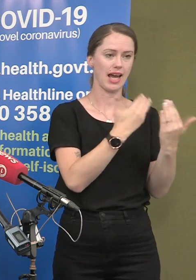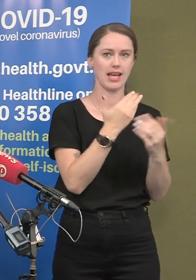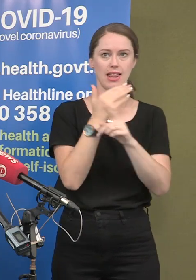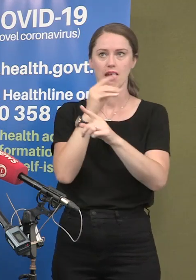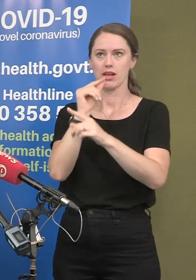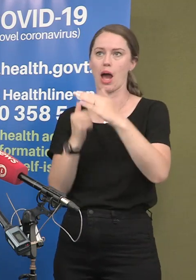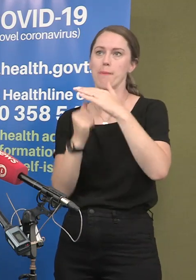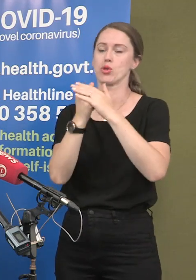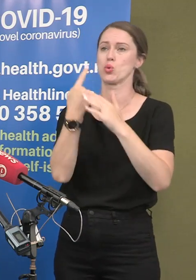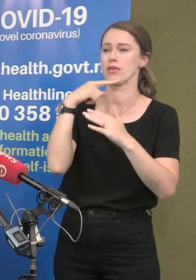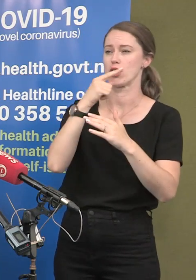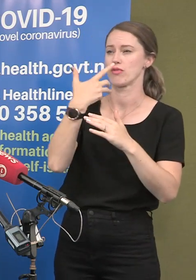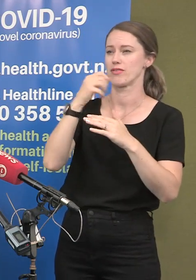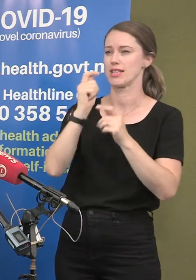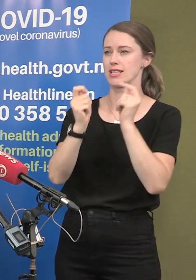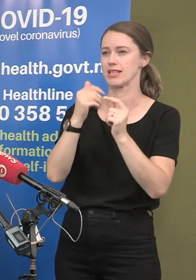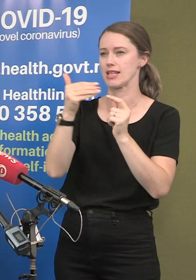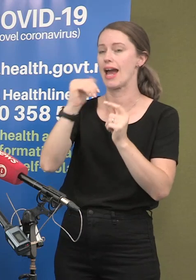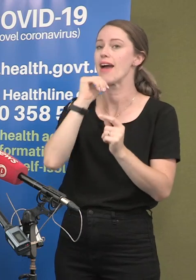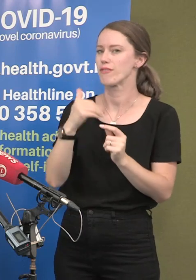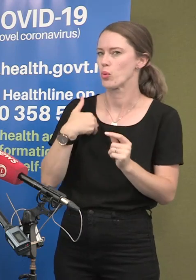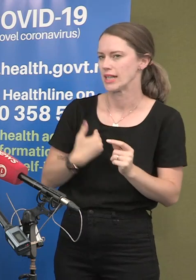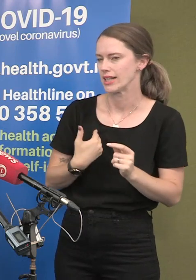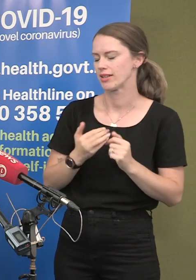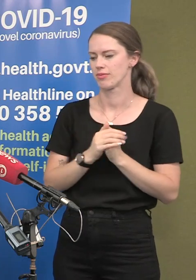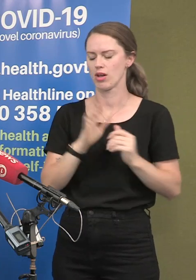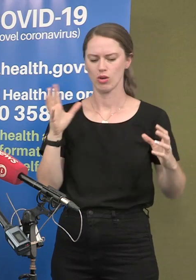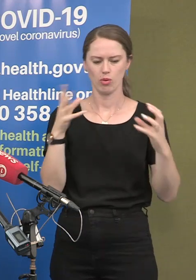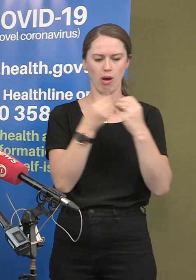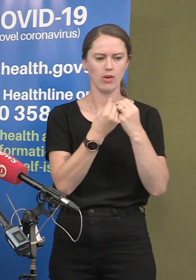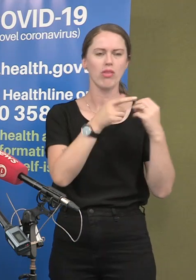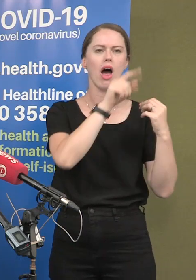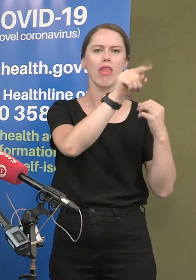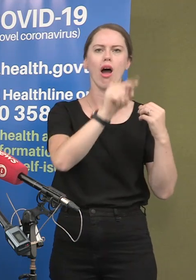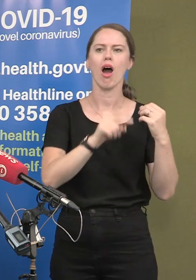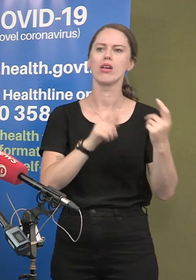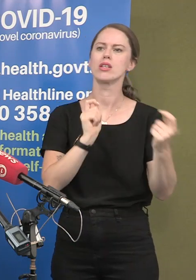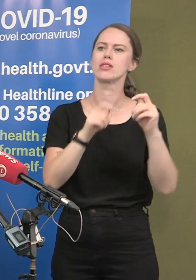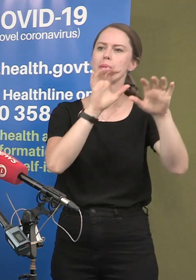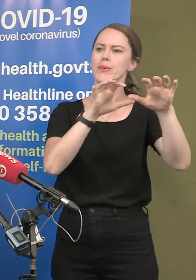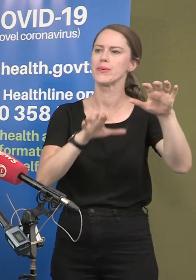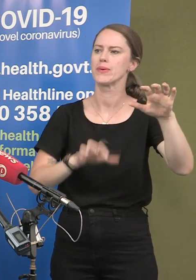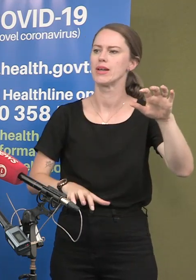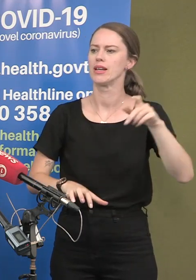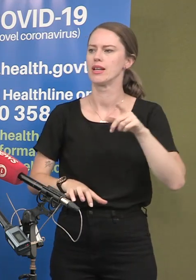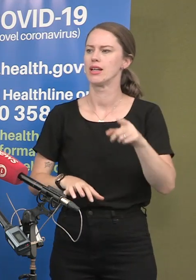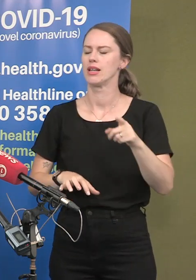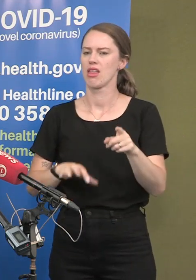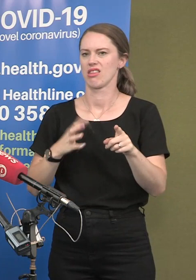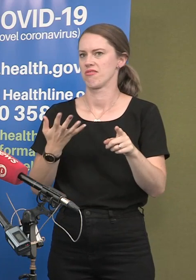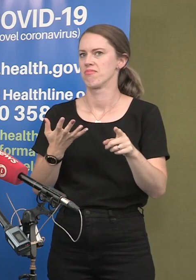as 750, should that be required. So combined with the other testing capacity we have